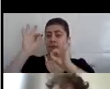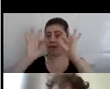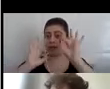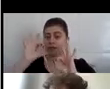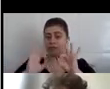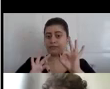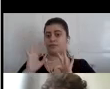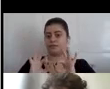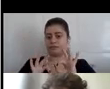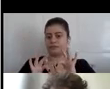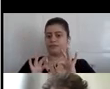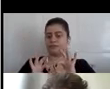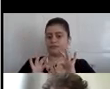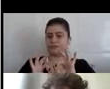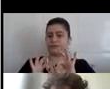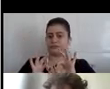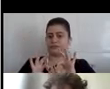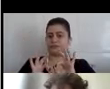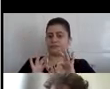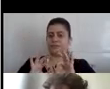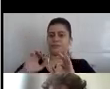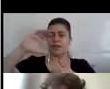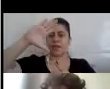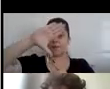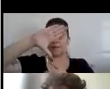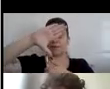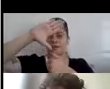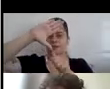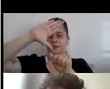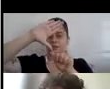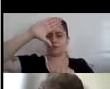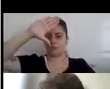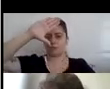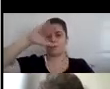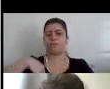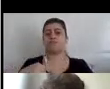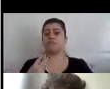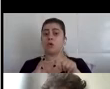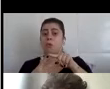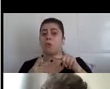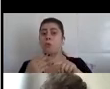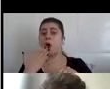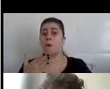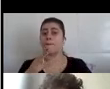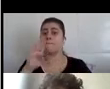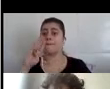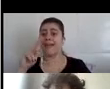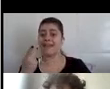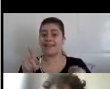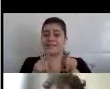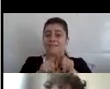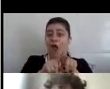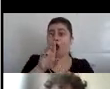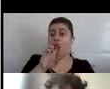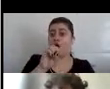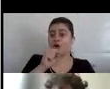Horizonte and the city of Rosario. All steering committee members have a mandate of 2 years, and they have